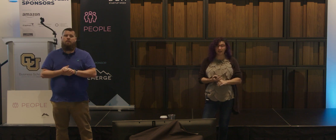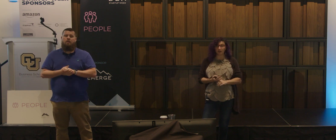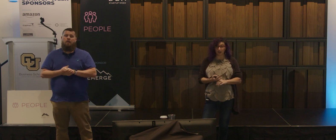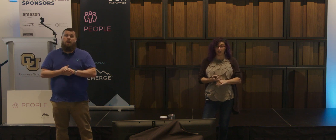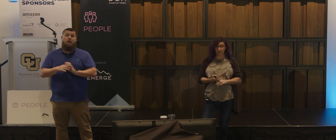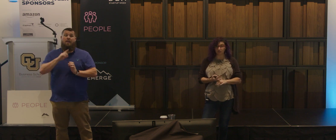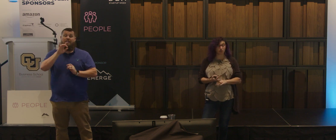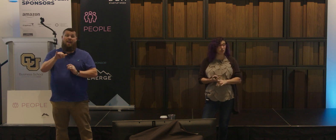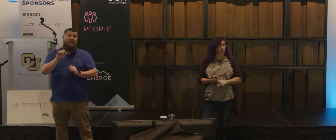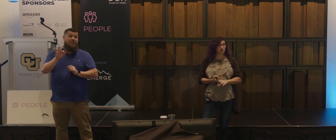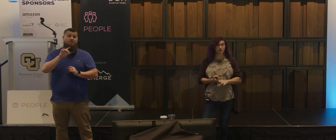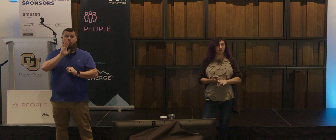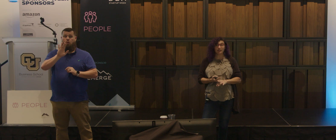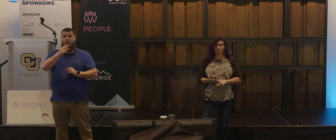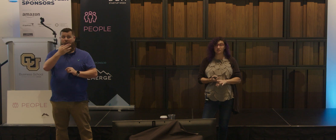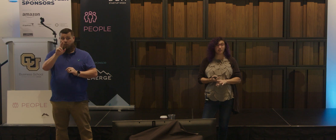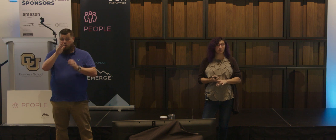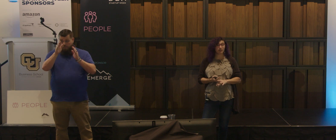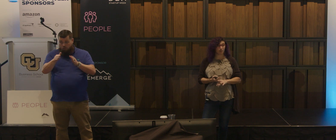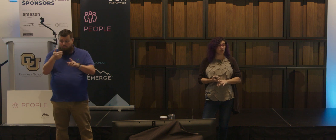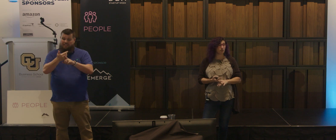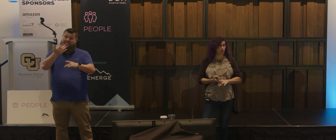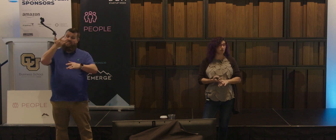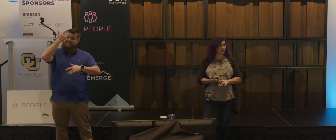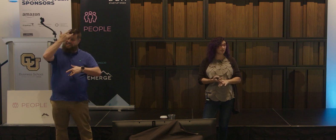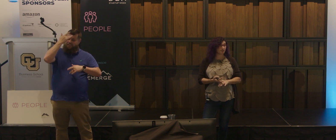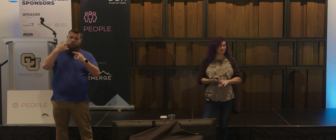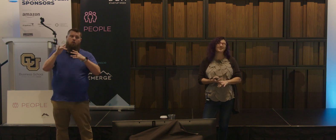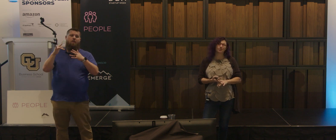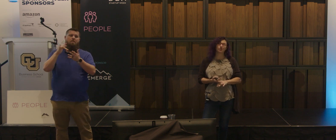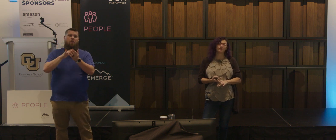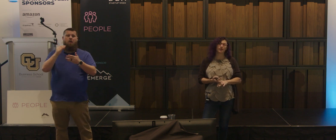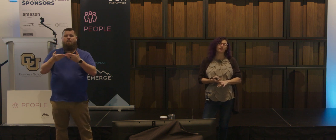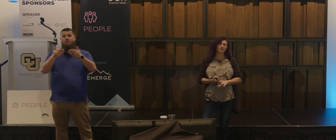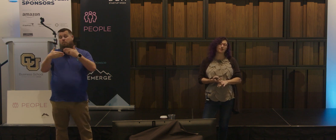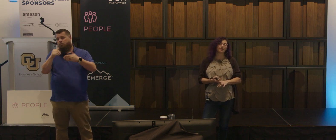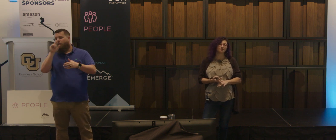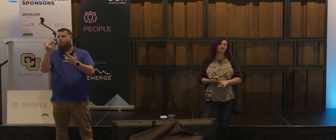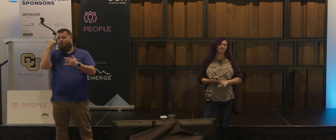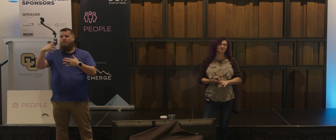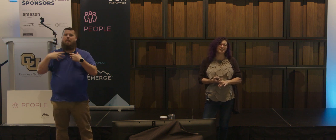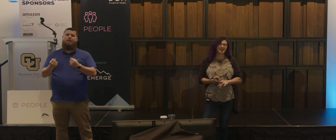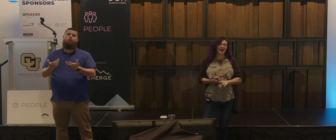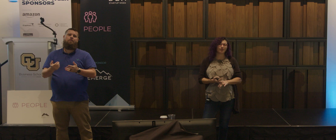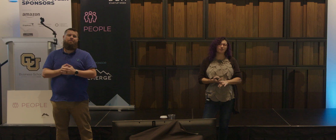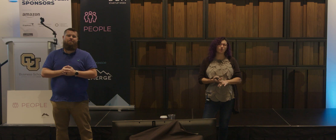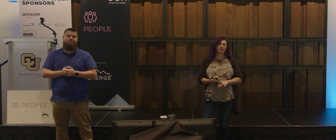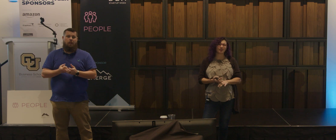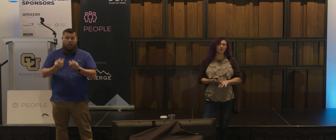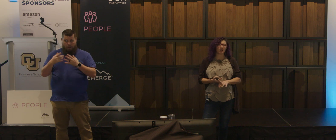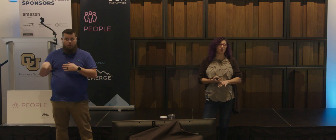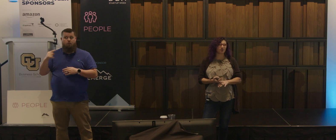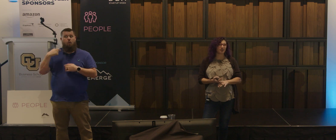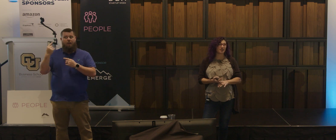is that if your HR person is sick in the middle of your offer process, you don't have to wait for them to get better. How many of you